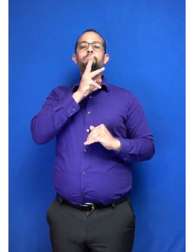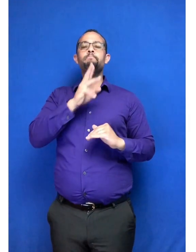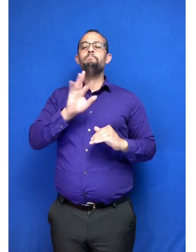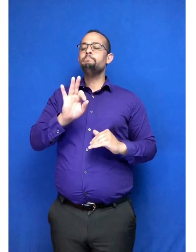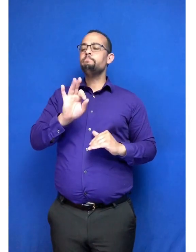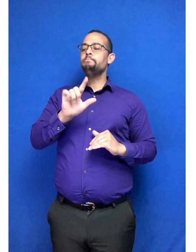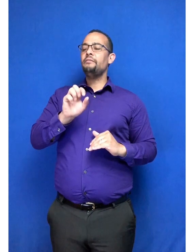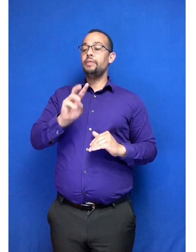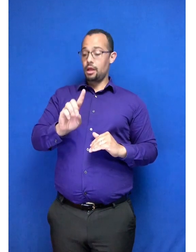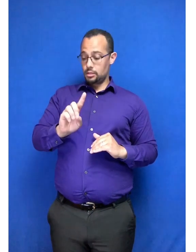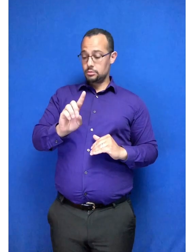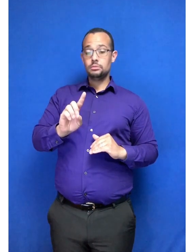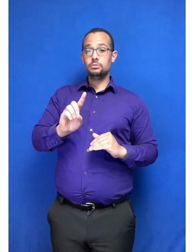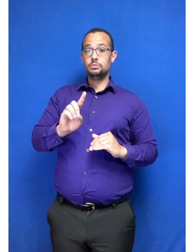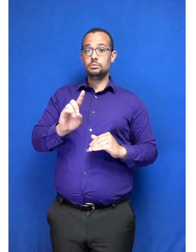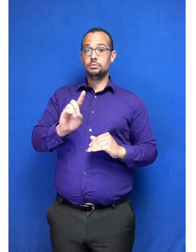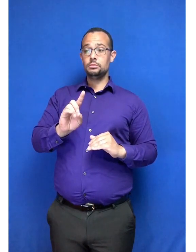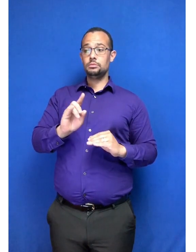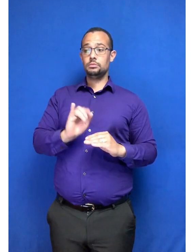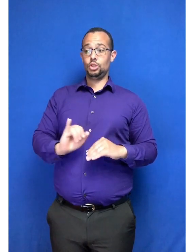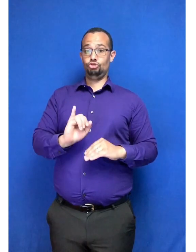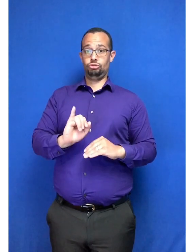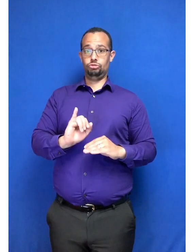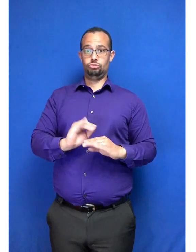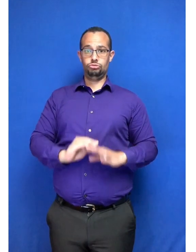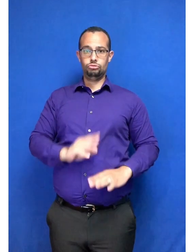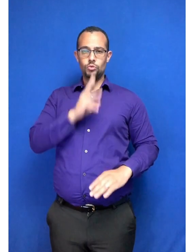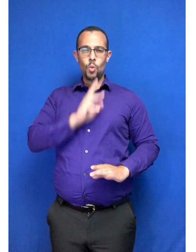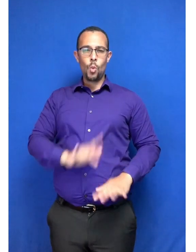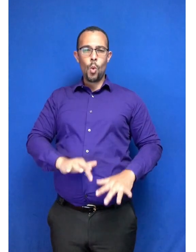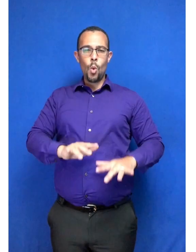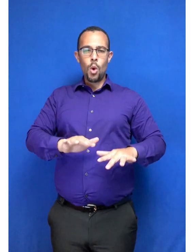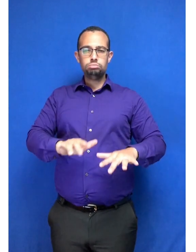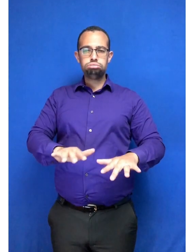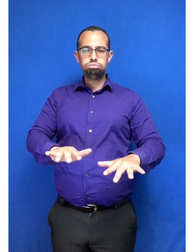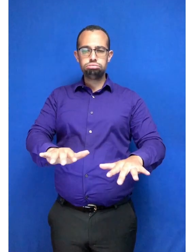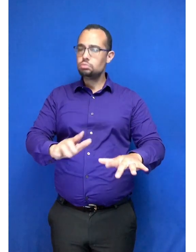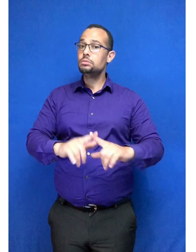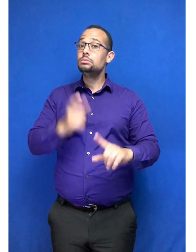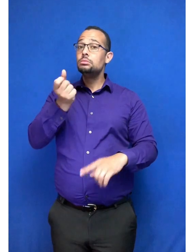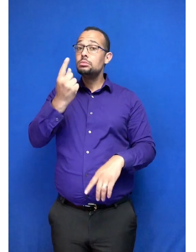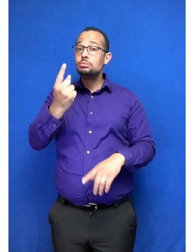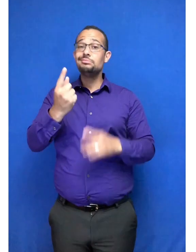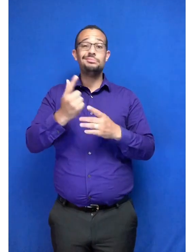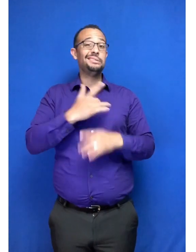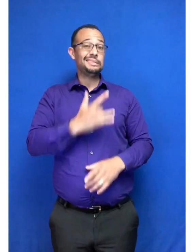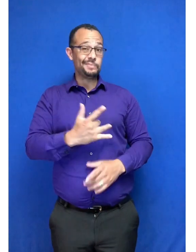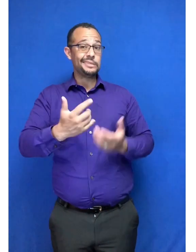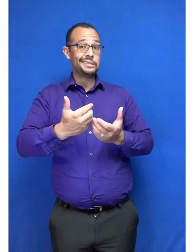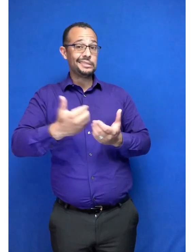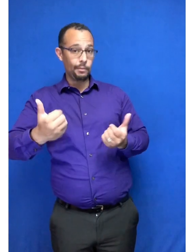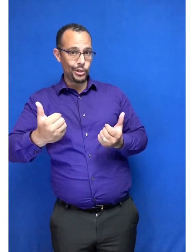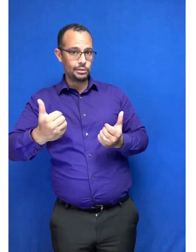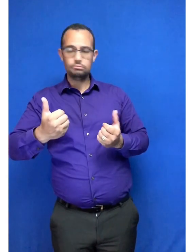policy from homeowners insurance. There is typically also a 30-day waiting period, so you cannot buy this last